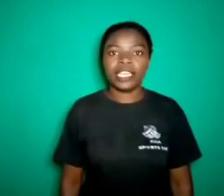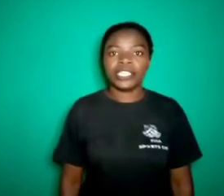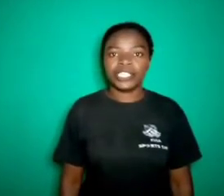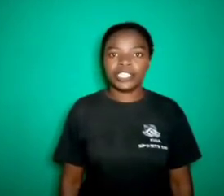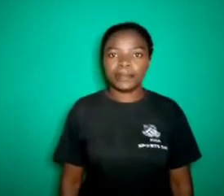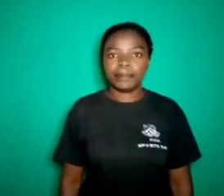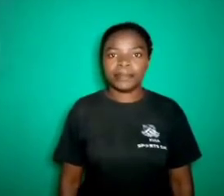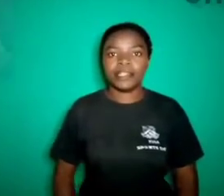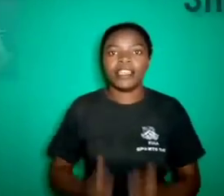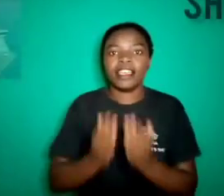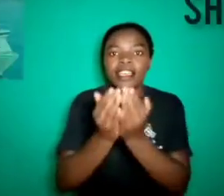Sheep,